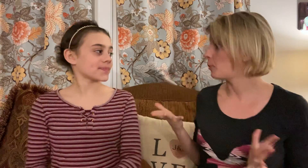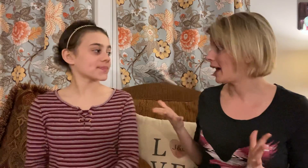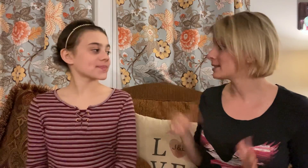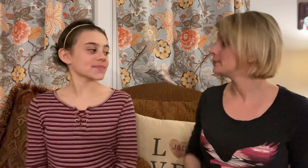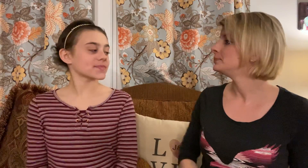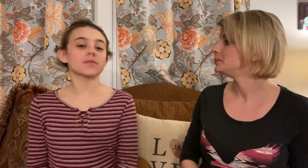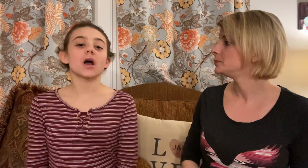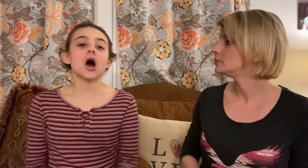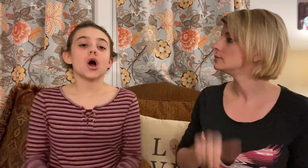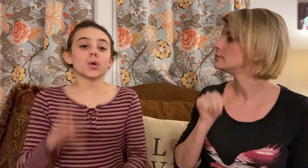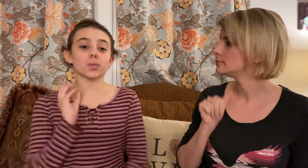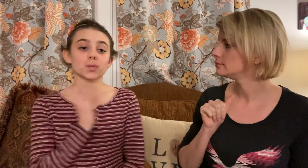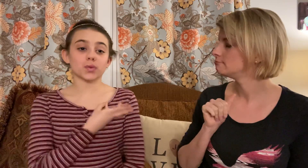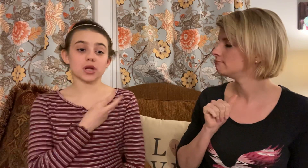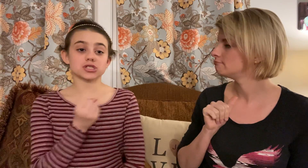what?